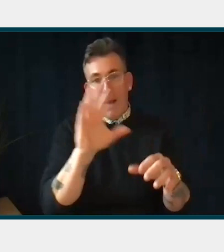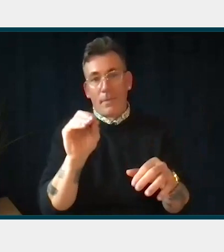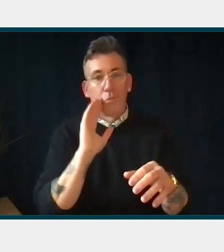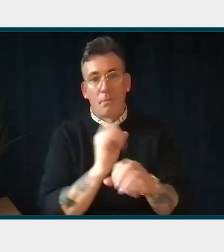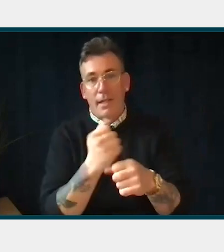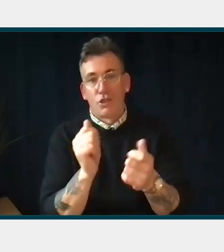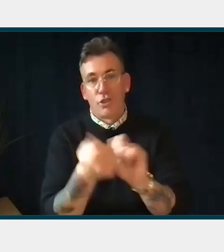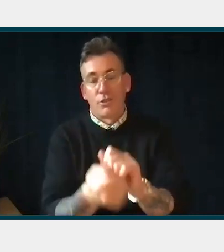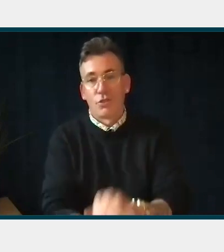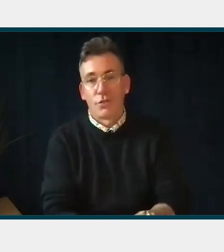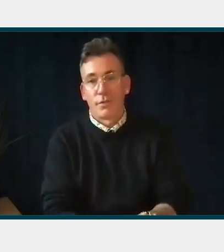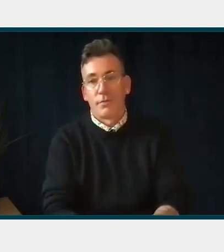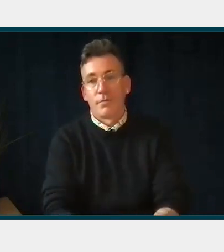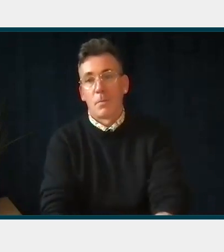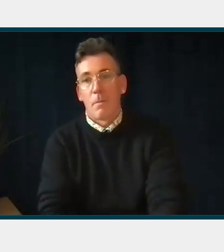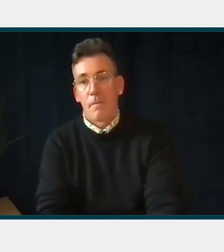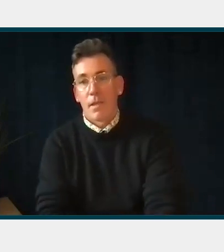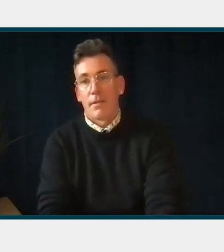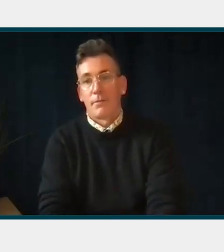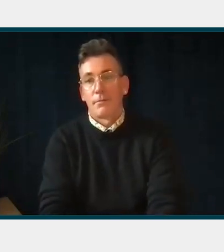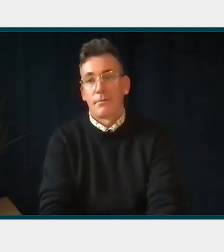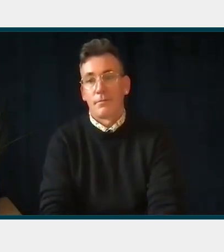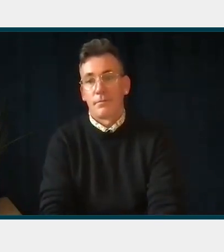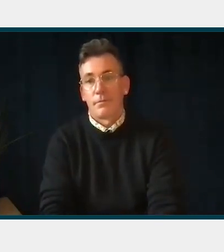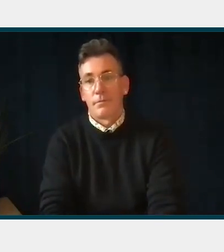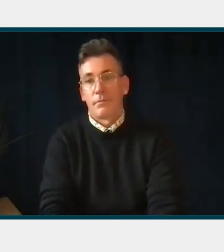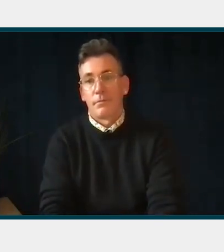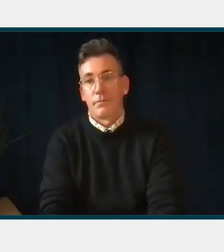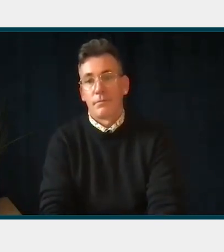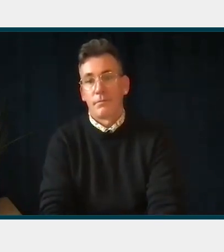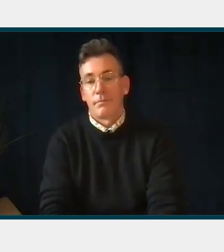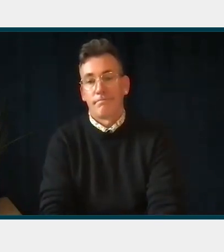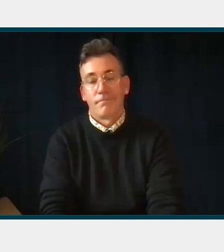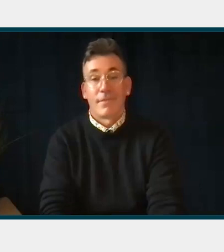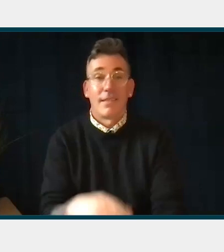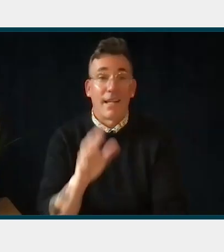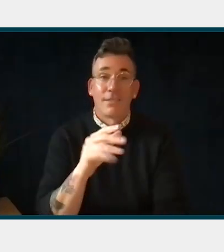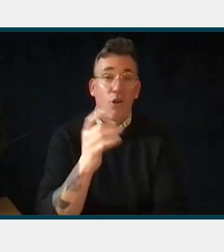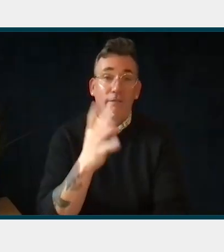and it impacts their pocketbook, then they'll finally make that change.